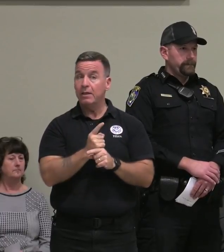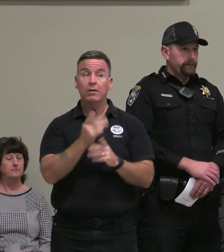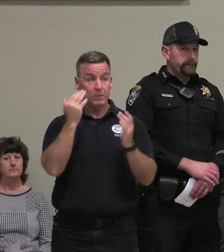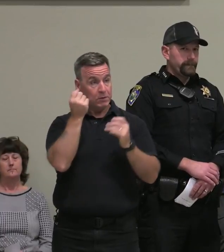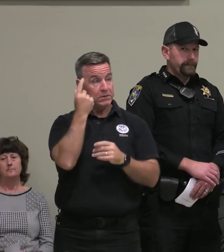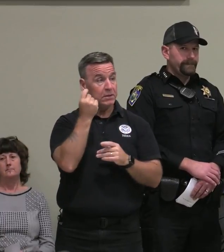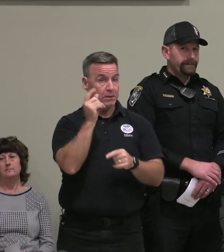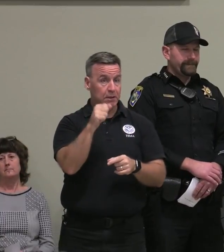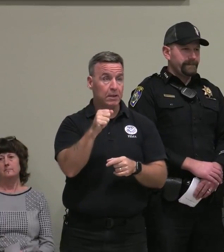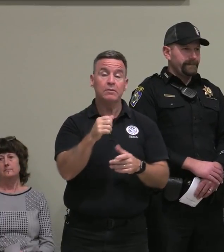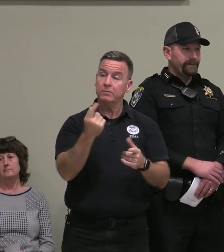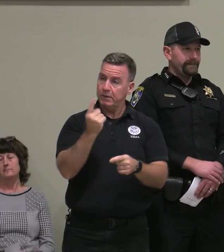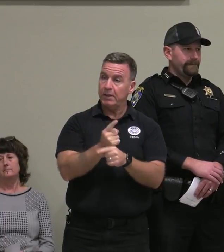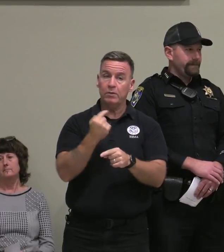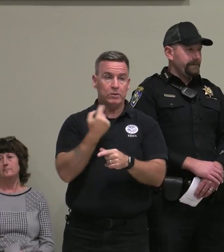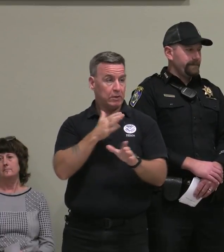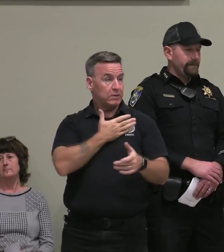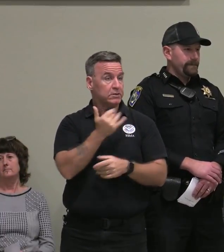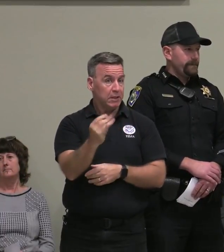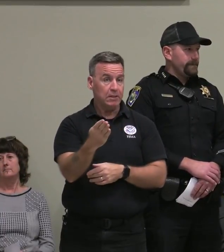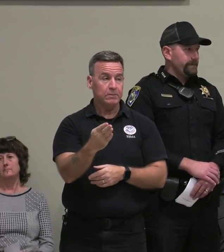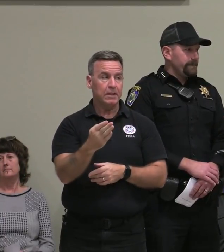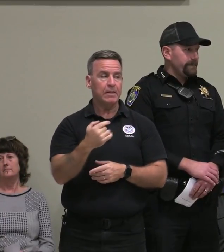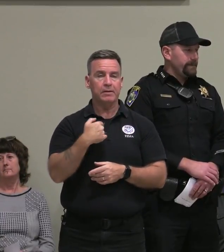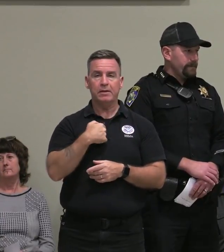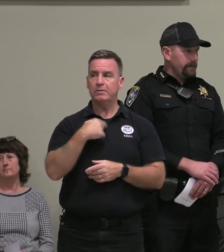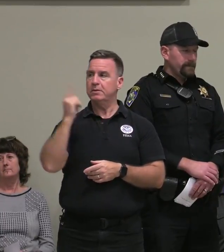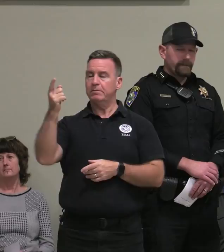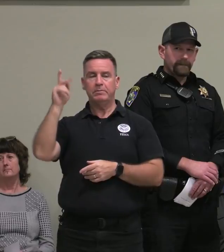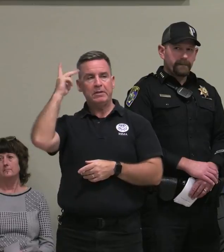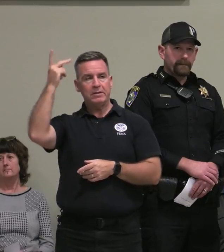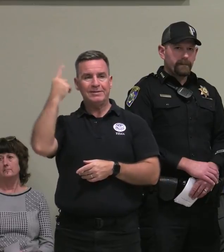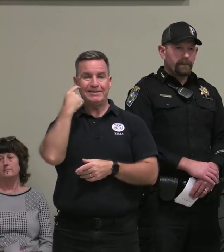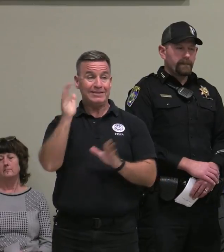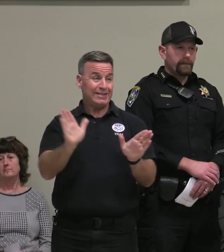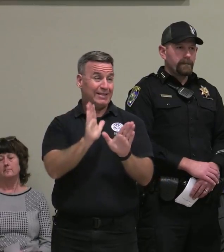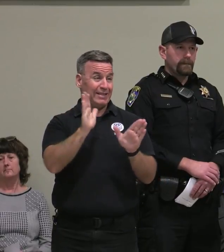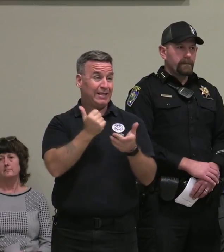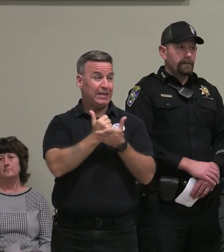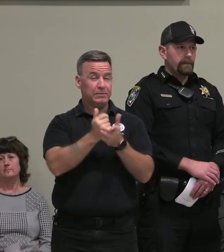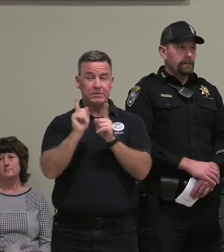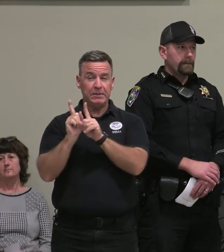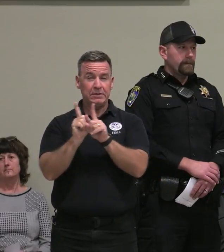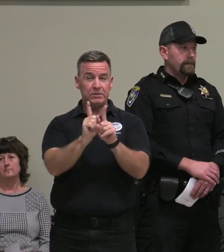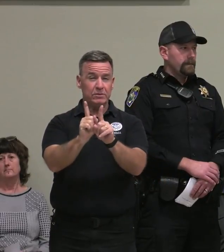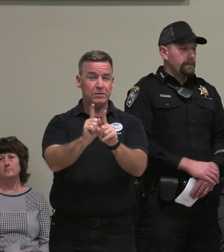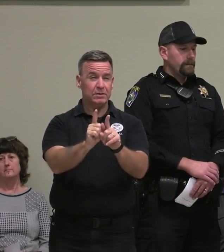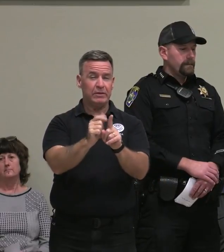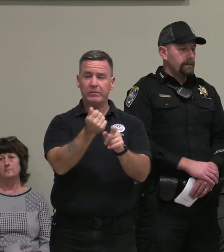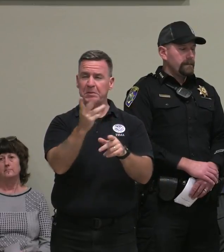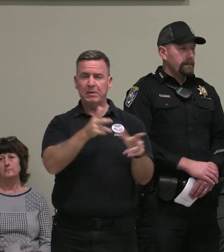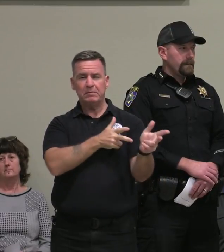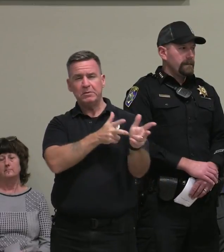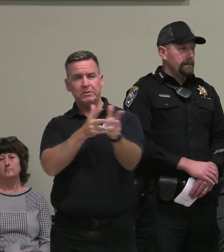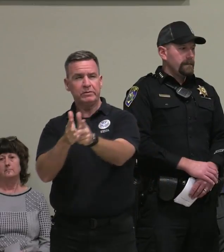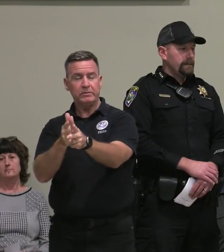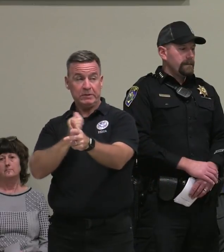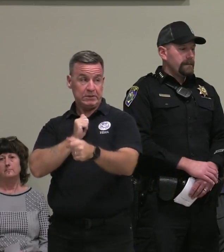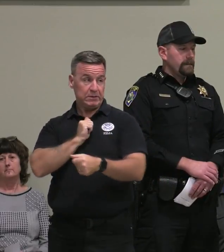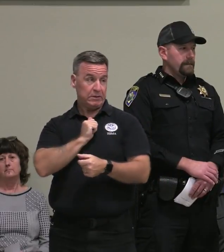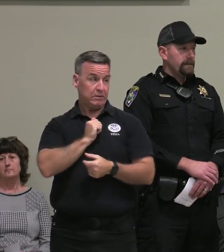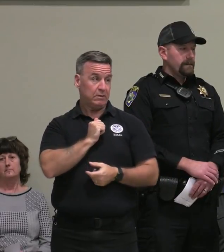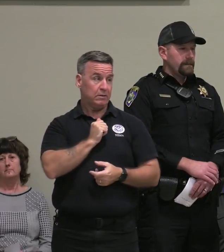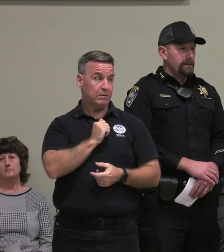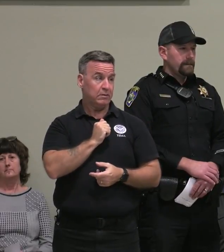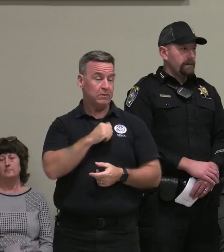understand, yeah, that we're doing our job. And I was up in Paradise on Sunday helping with some of the escorts. I pulled a couple of people over myself